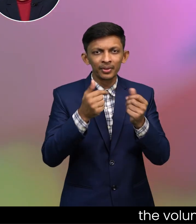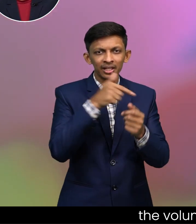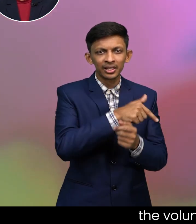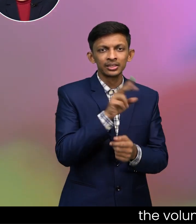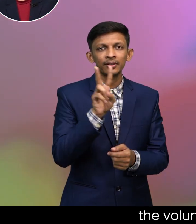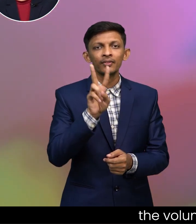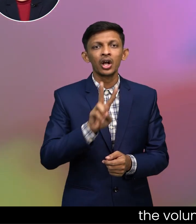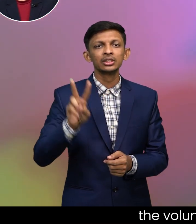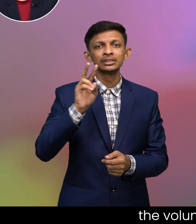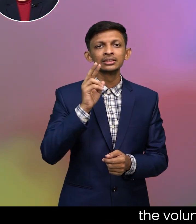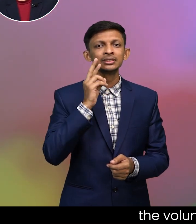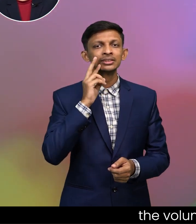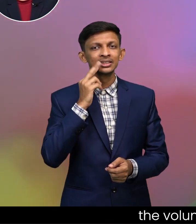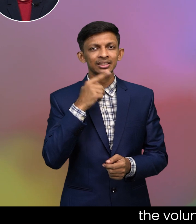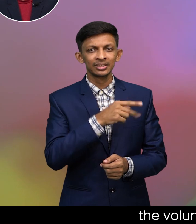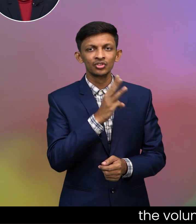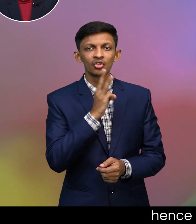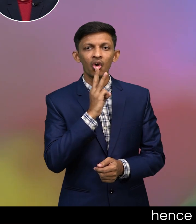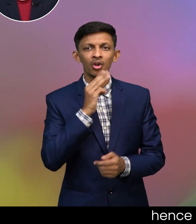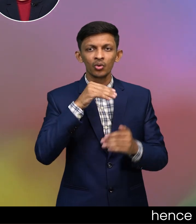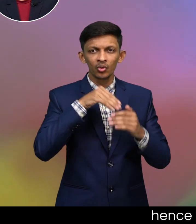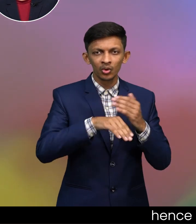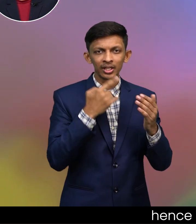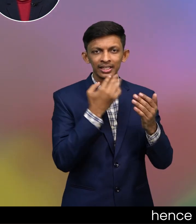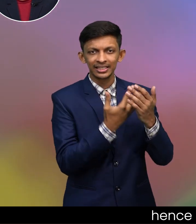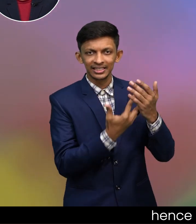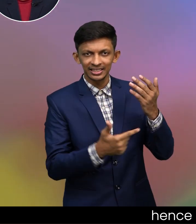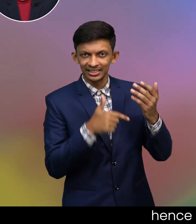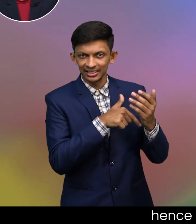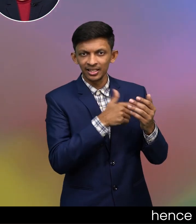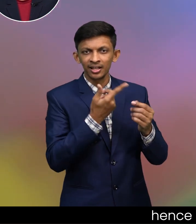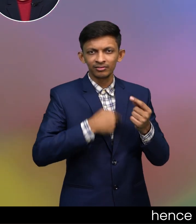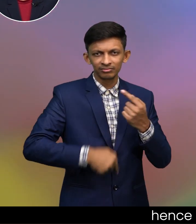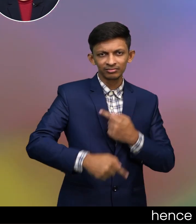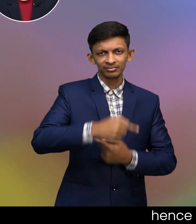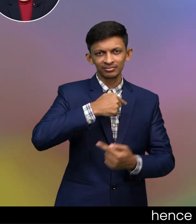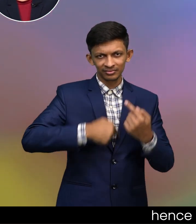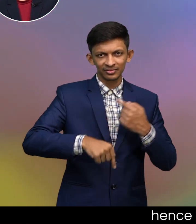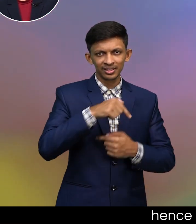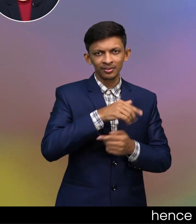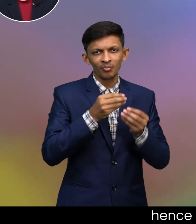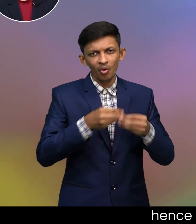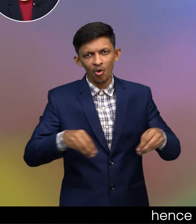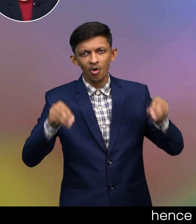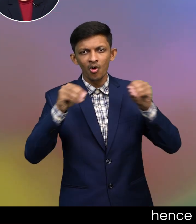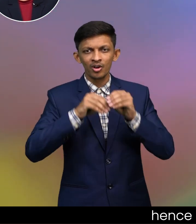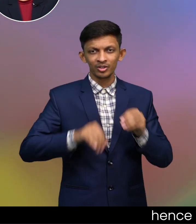Even sugar can appear in a normal person after a heavy intake.